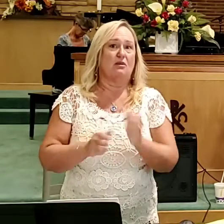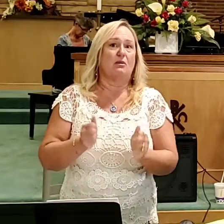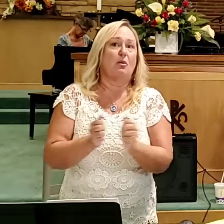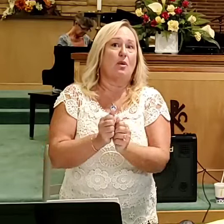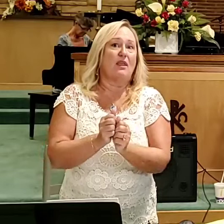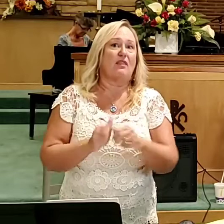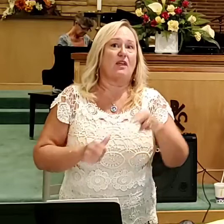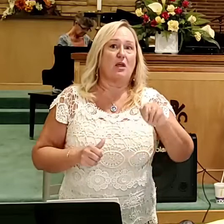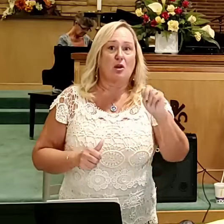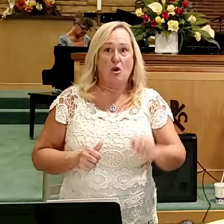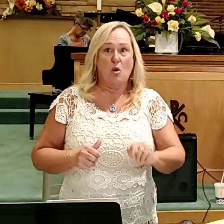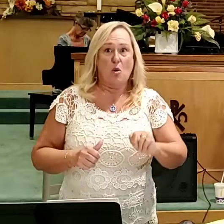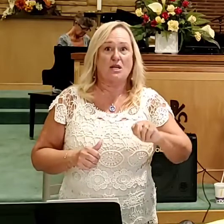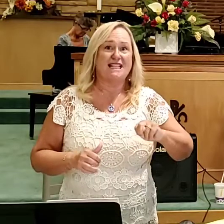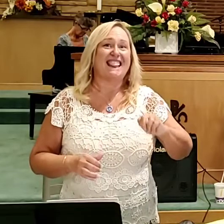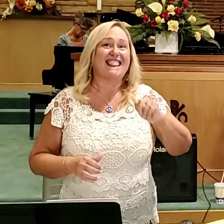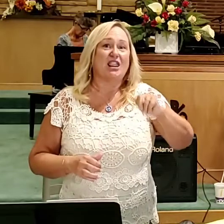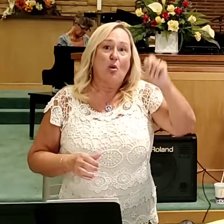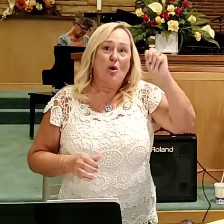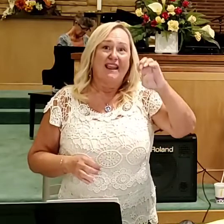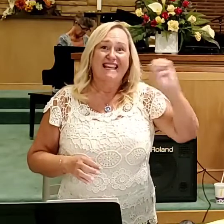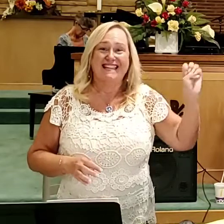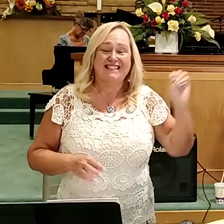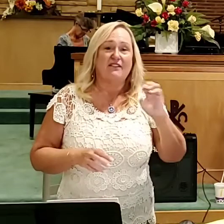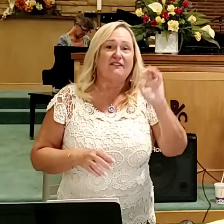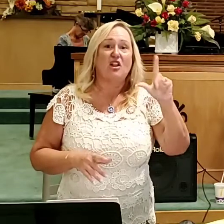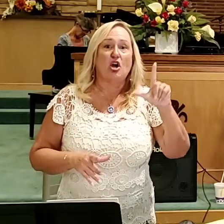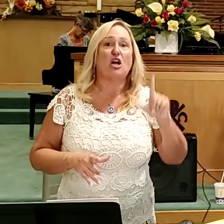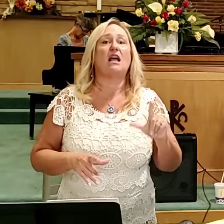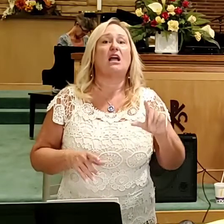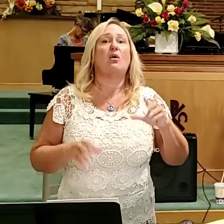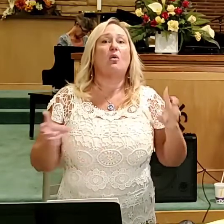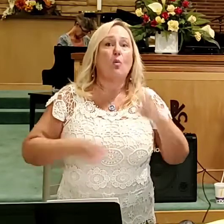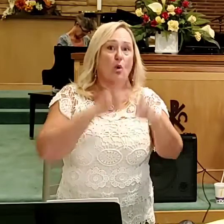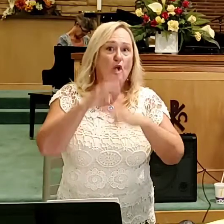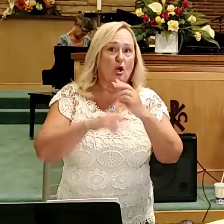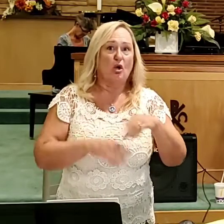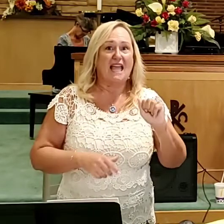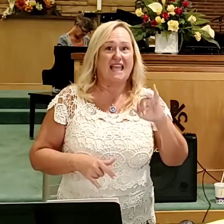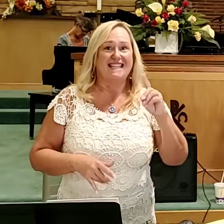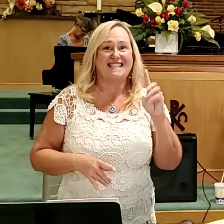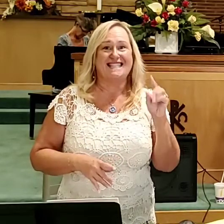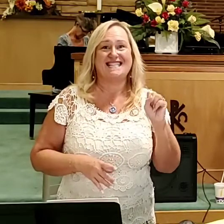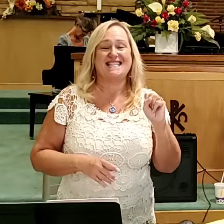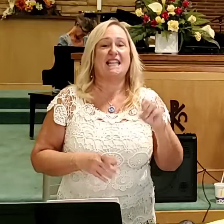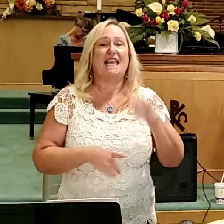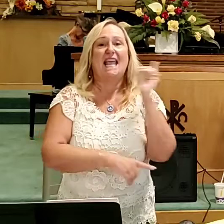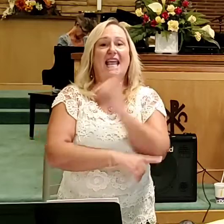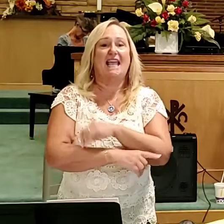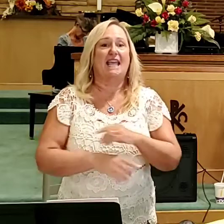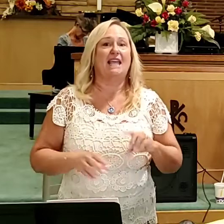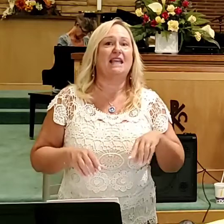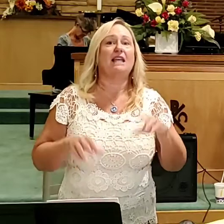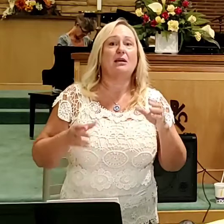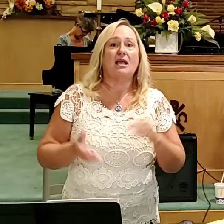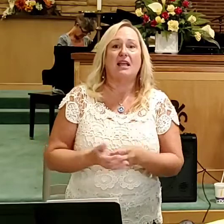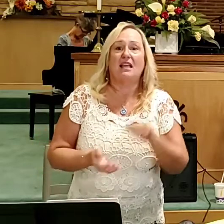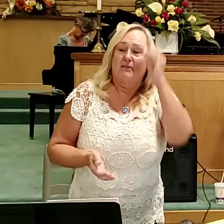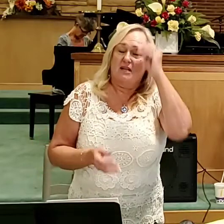the Northeast Florida World AIDS Day, which is an organization that promotes